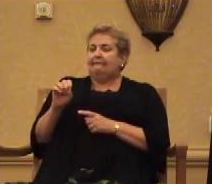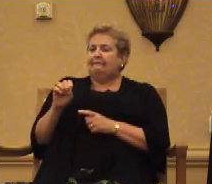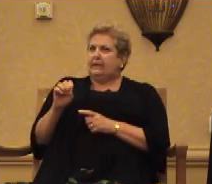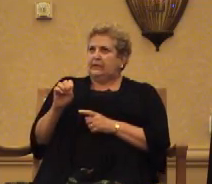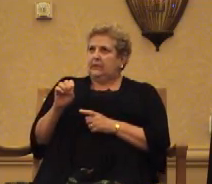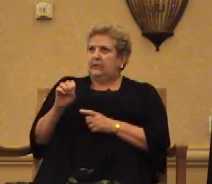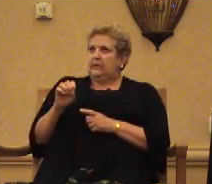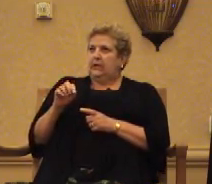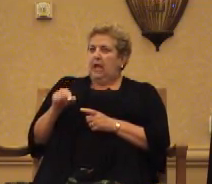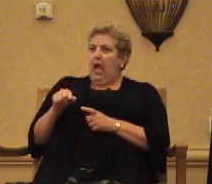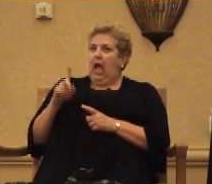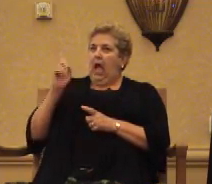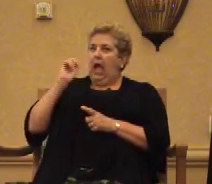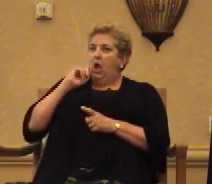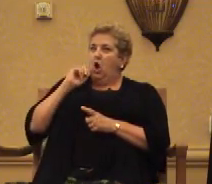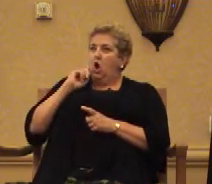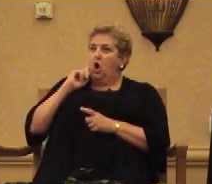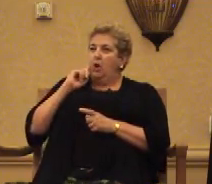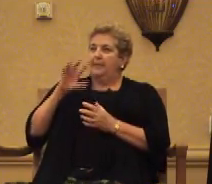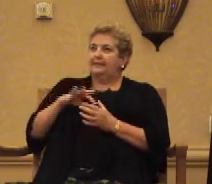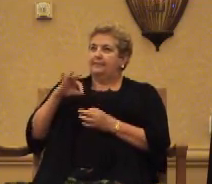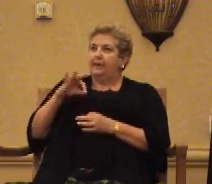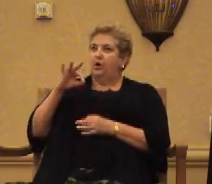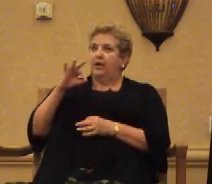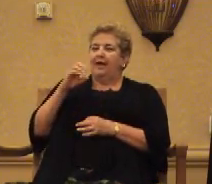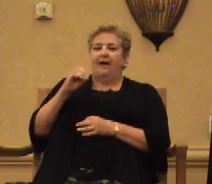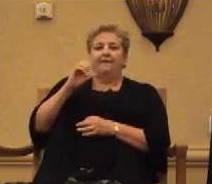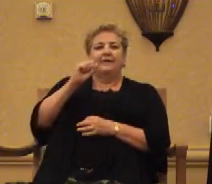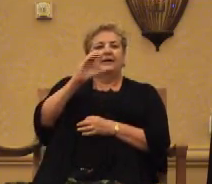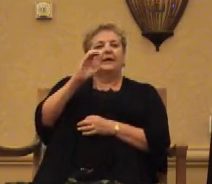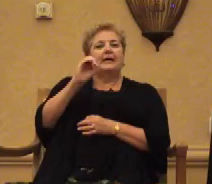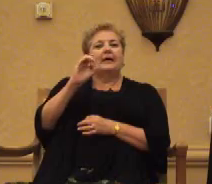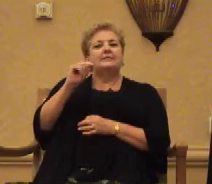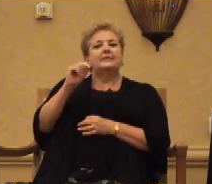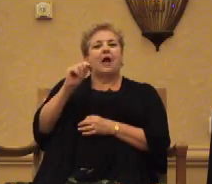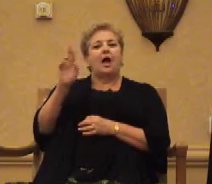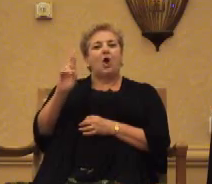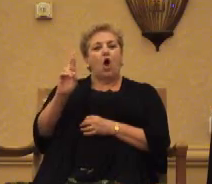I heard the spirit of Scott R. in Steve's talk today. And